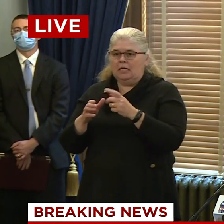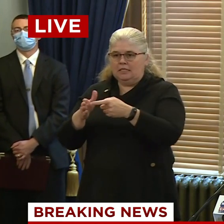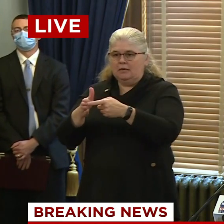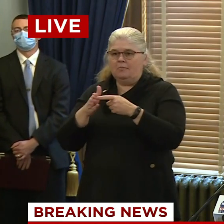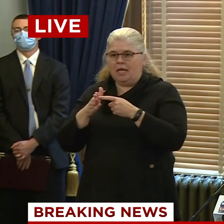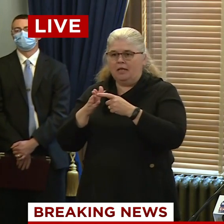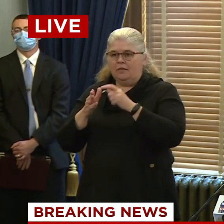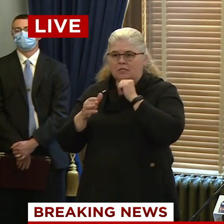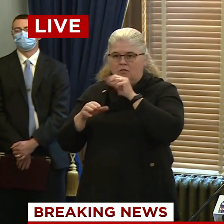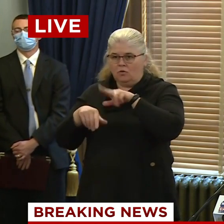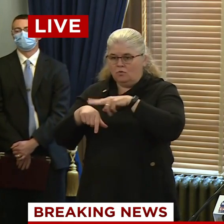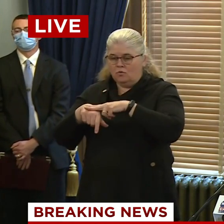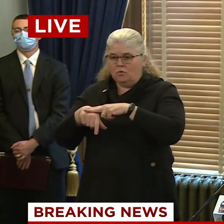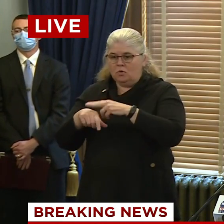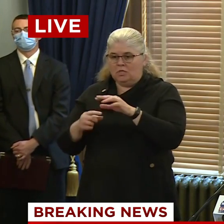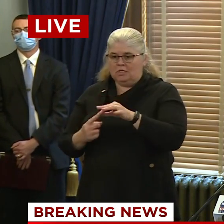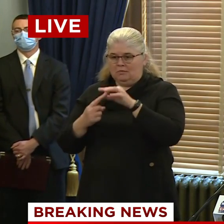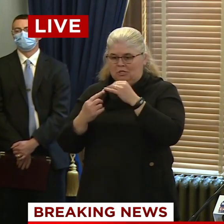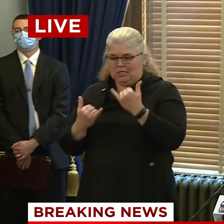especially at this time of year.